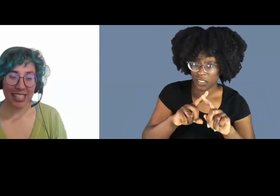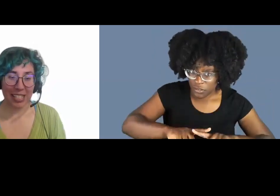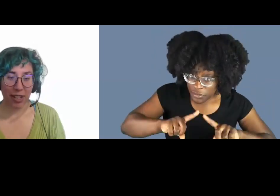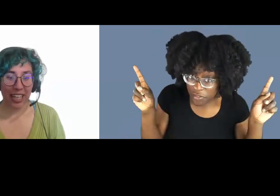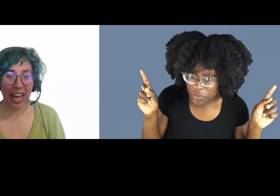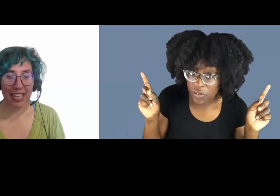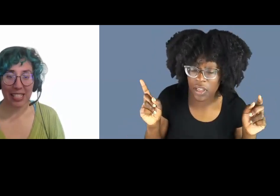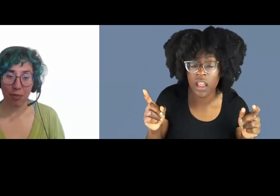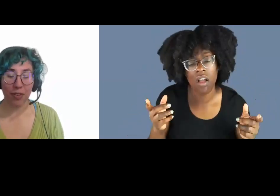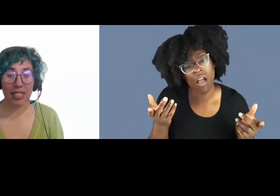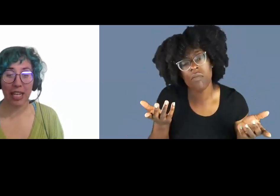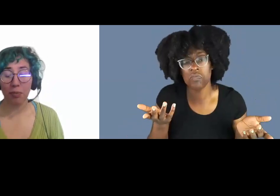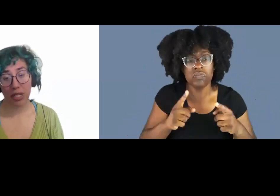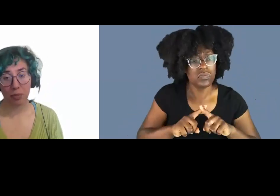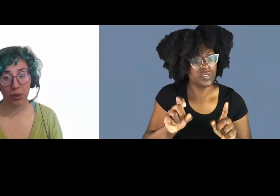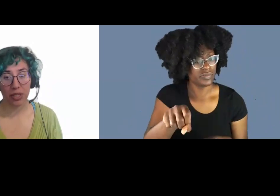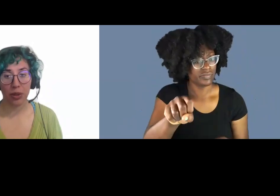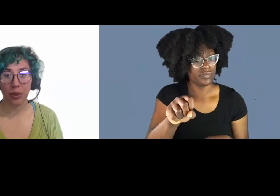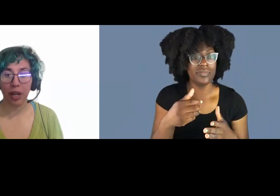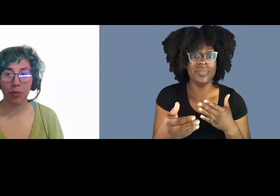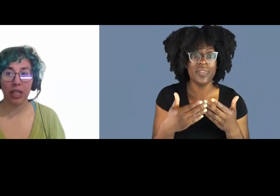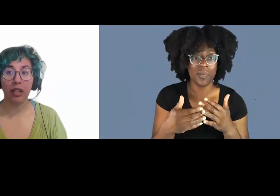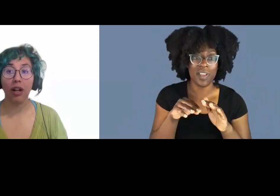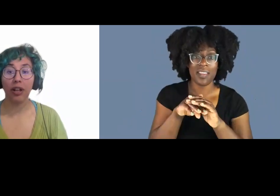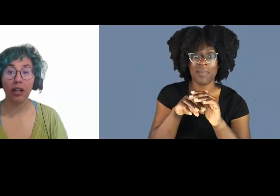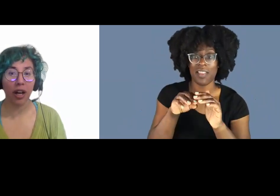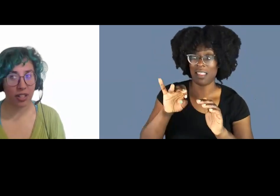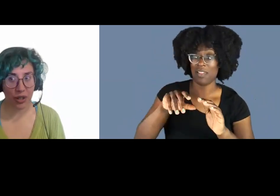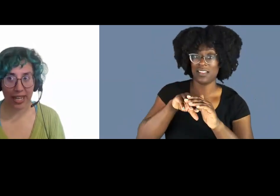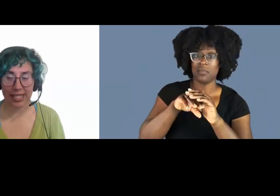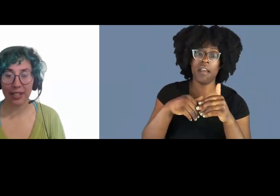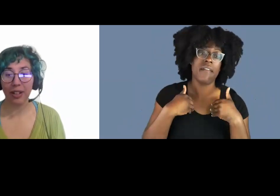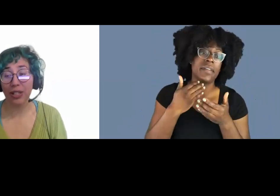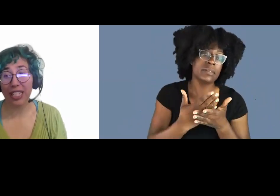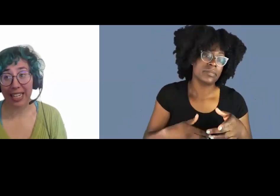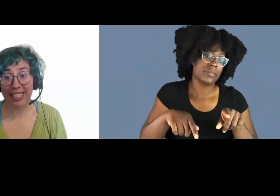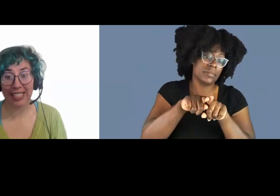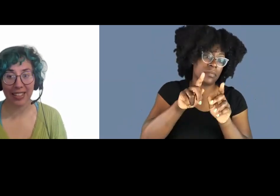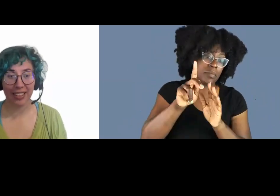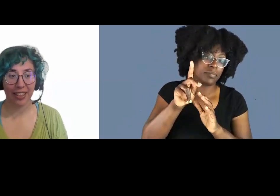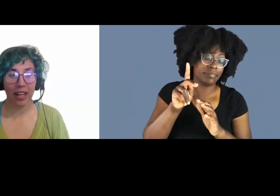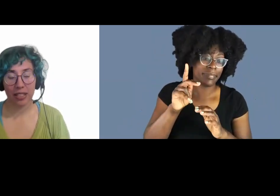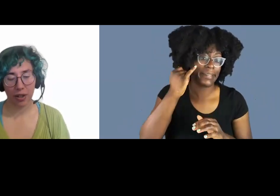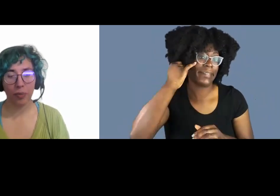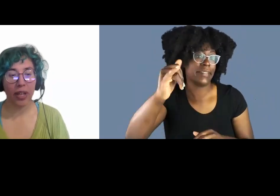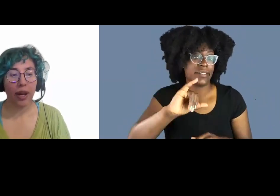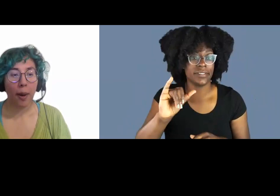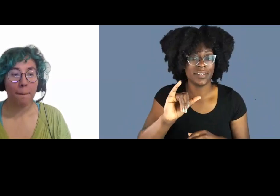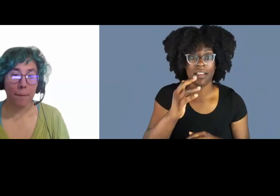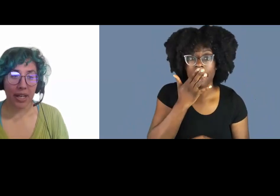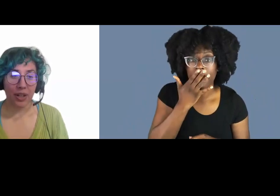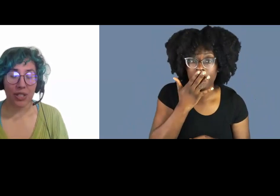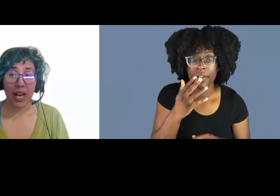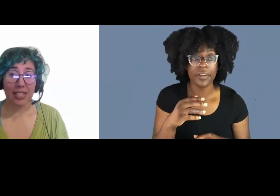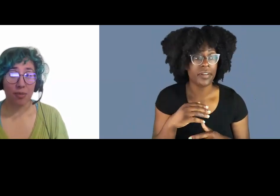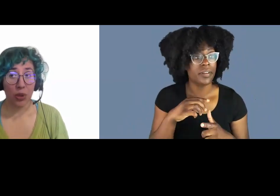Email accessibility has some of the same principles, so that would be color and contrast, alt text, etc.